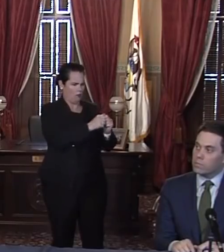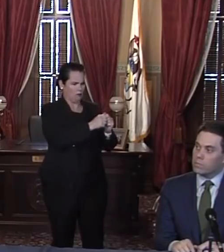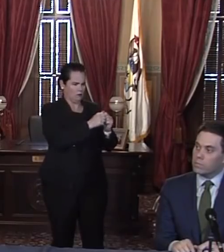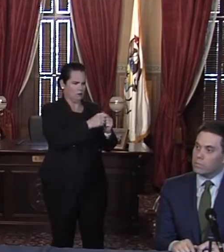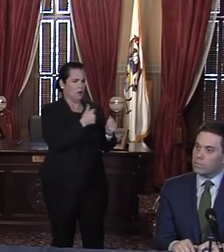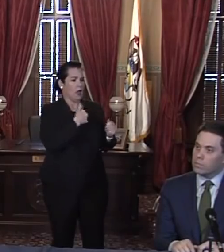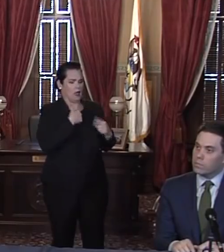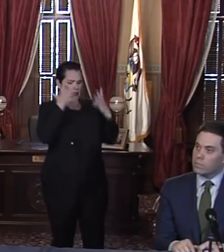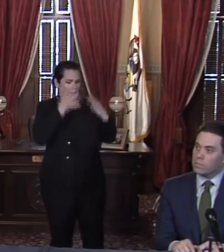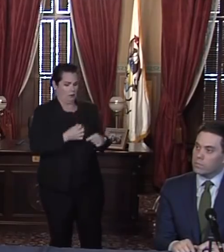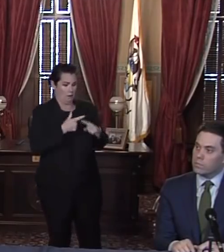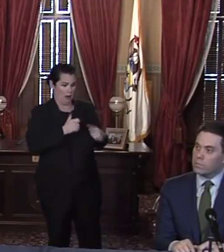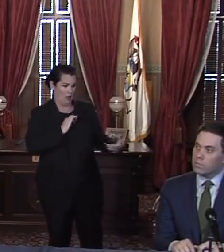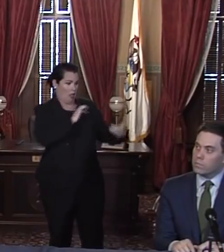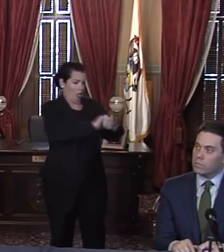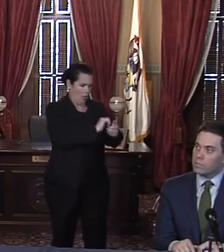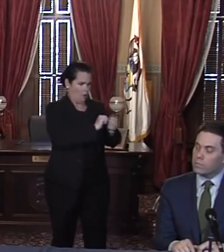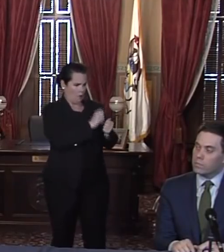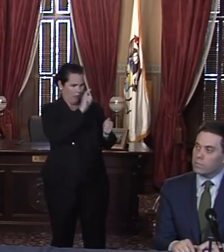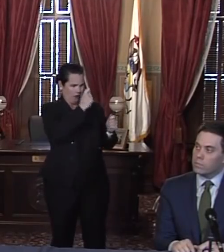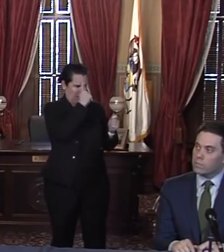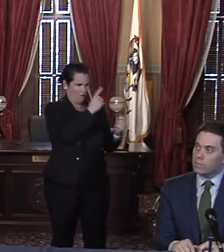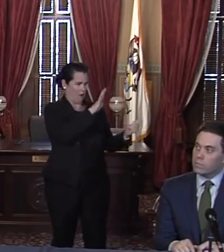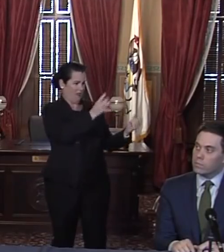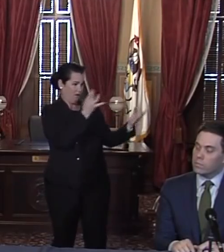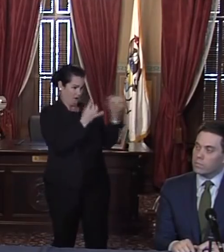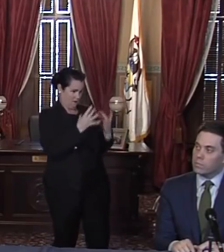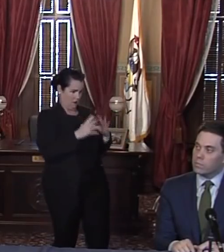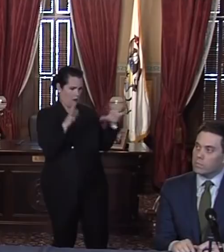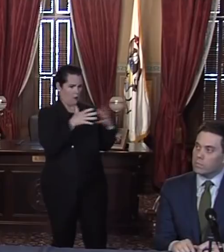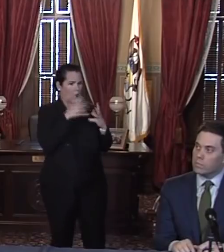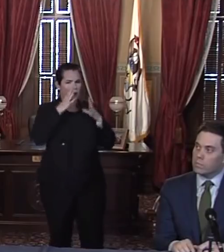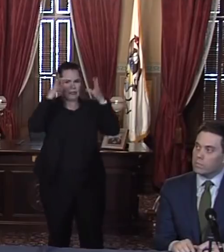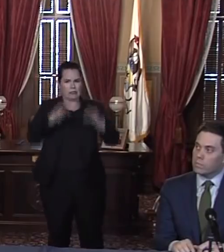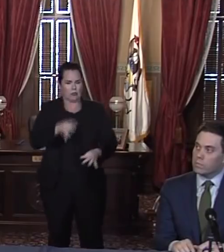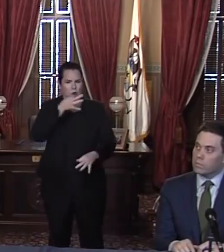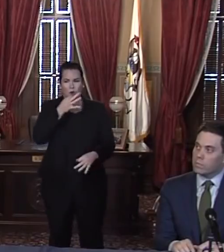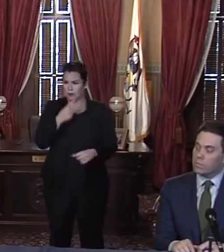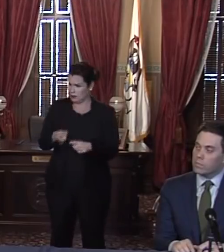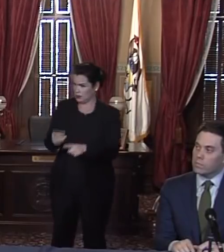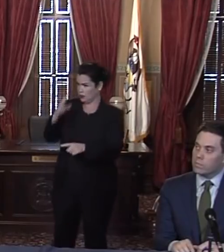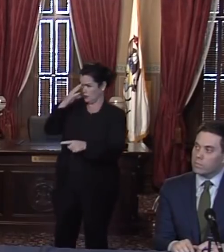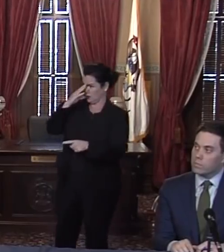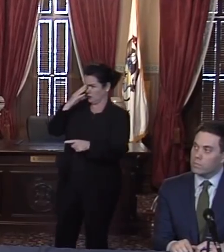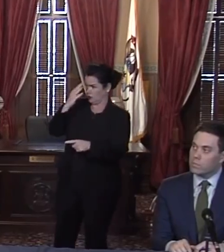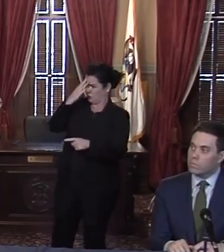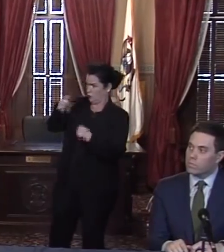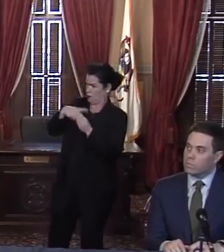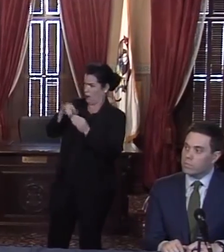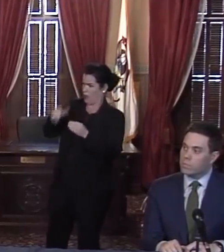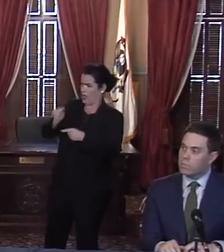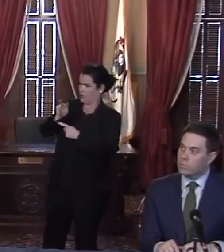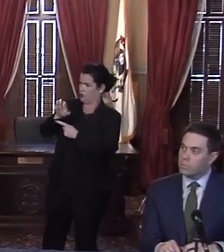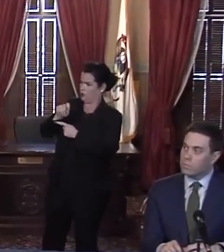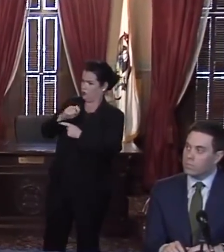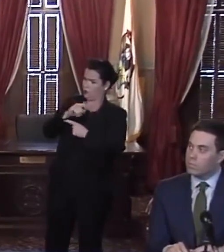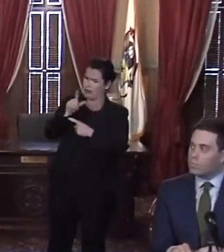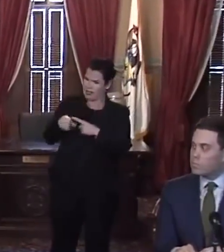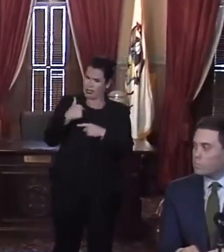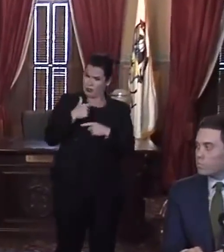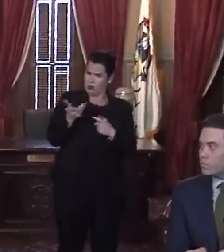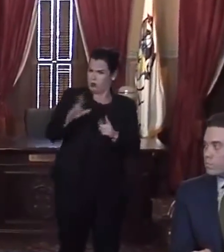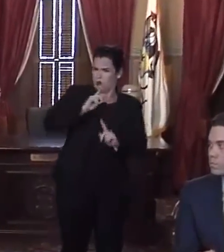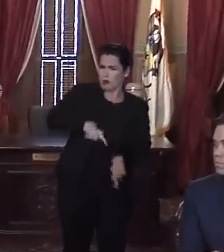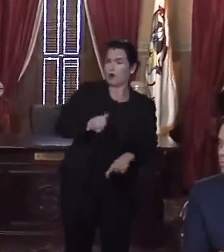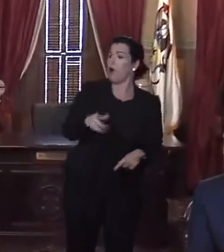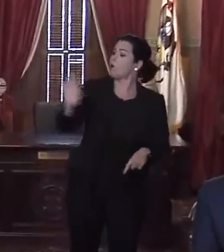me in conjunction with the governors and input from others will be made shortly. Are you aware of that tweet? No, just wanted to get your reaction to it.